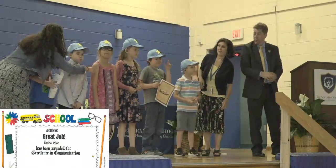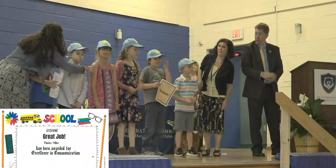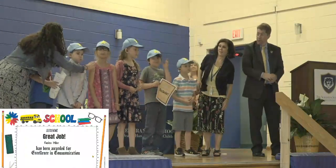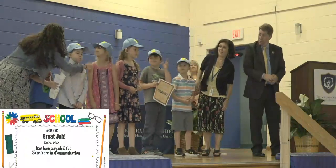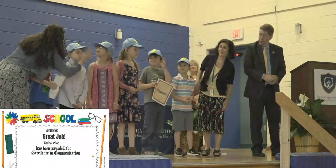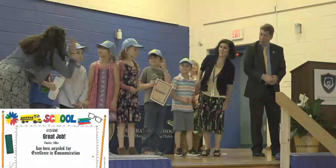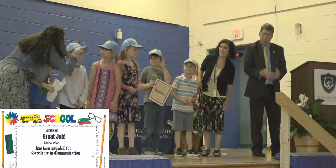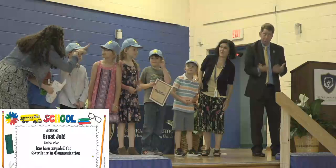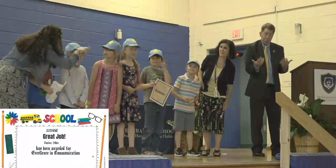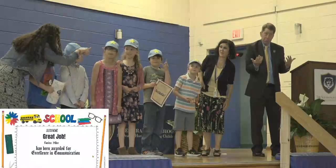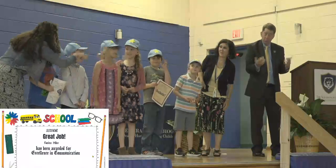Miller.